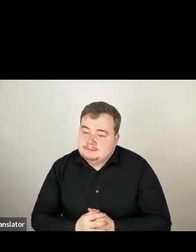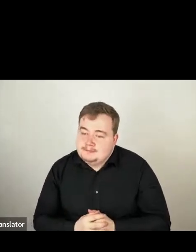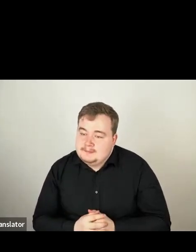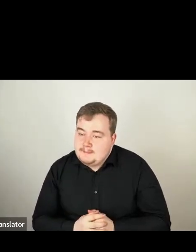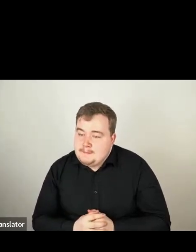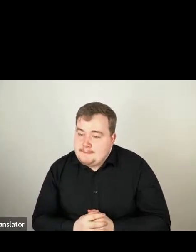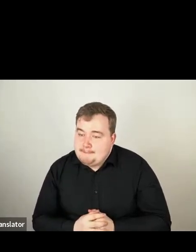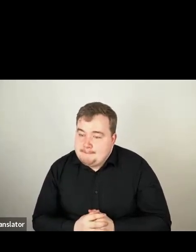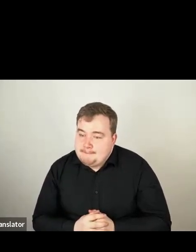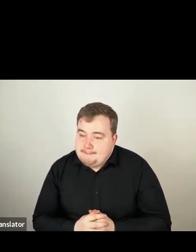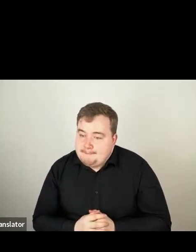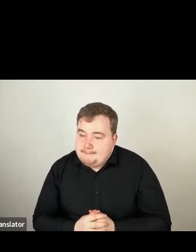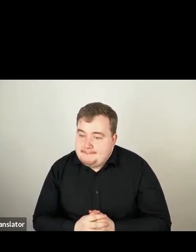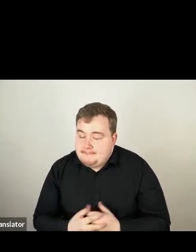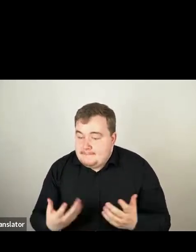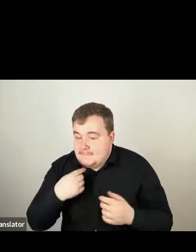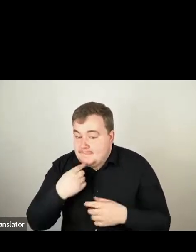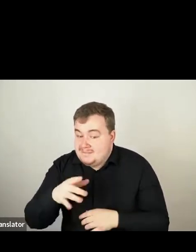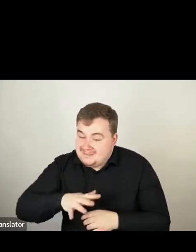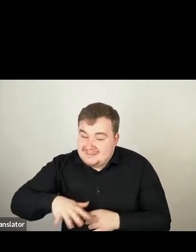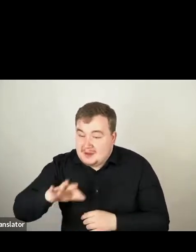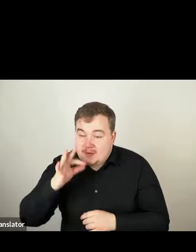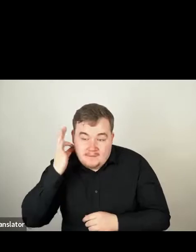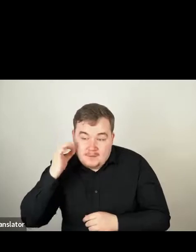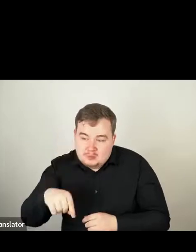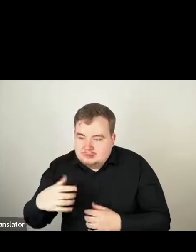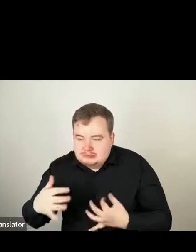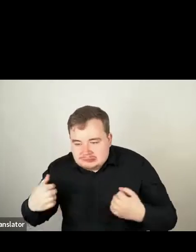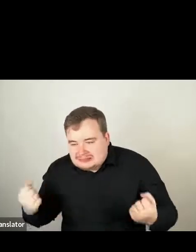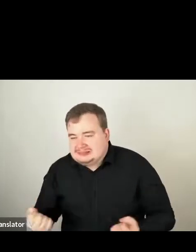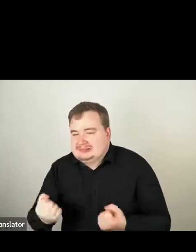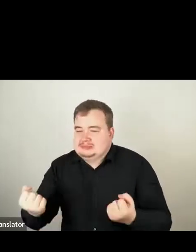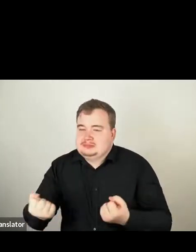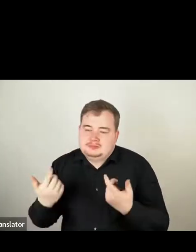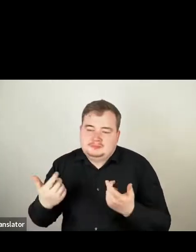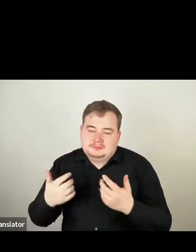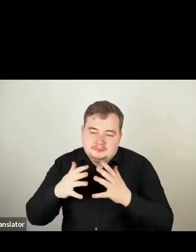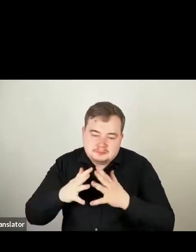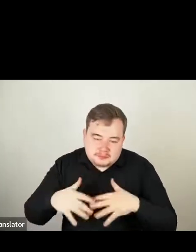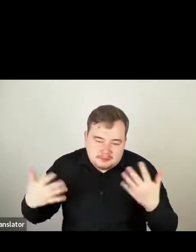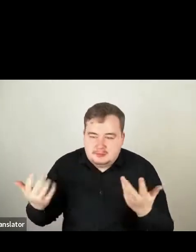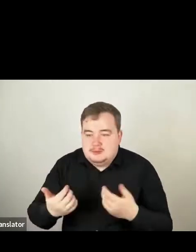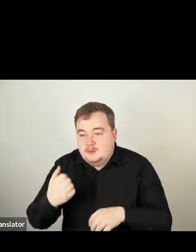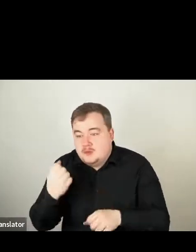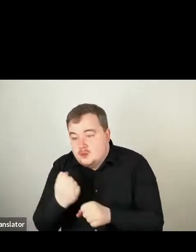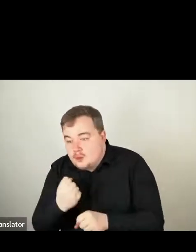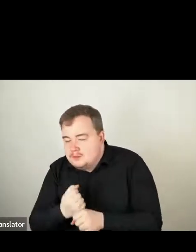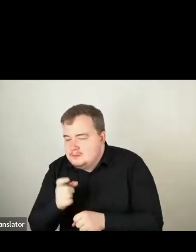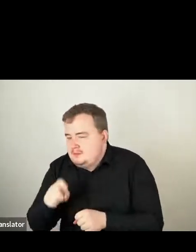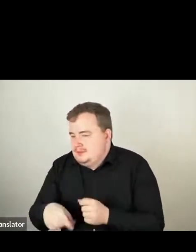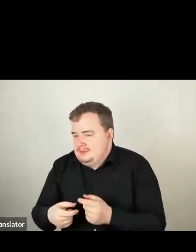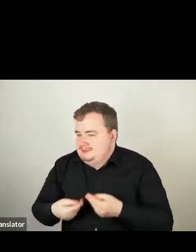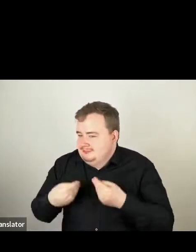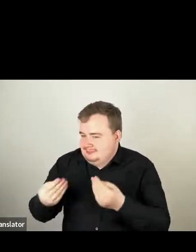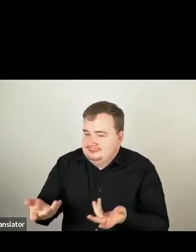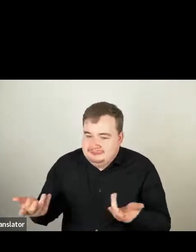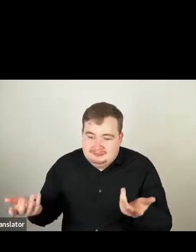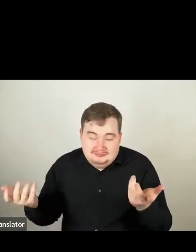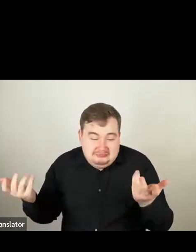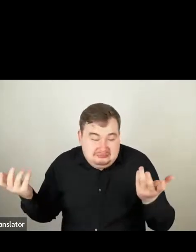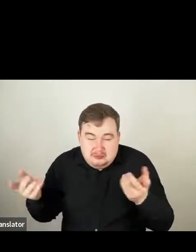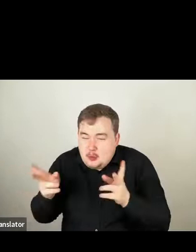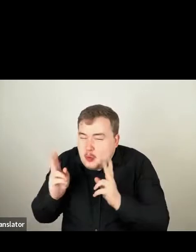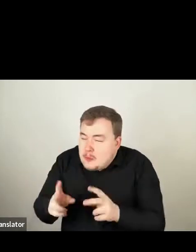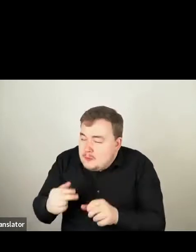staff, very importantly, parliamentary staff as well, in all the internal processes, in the lawmaking and the parliamentary